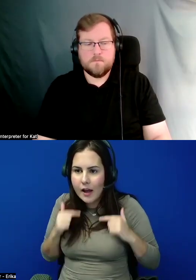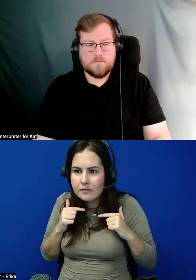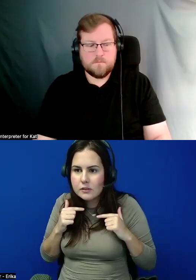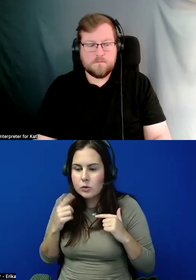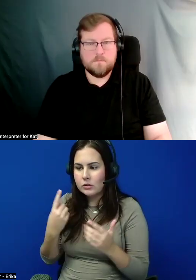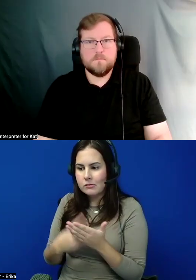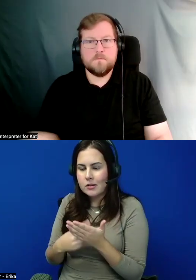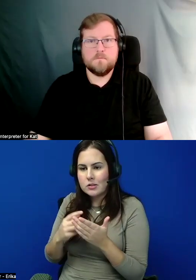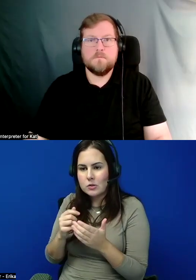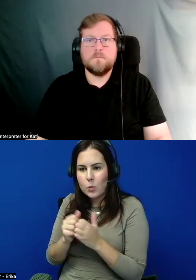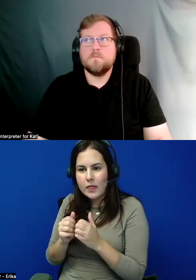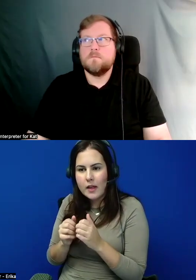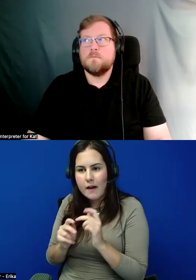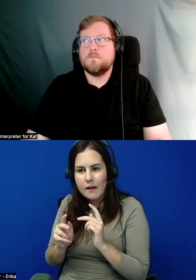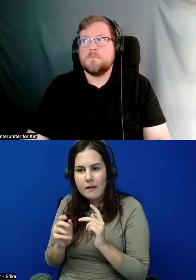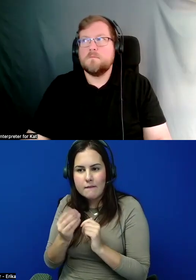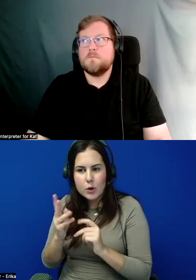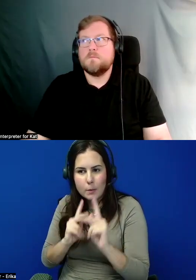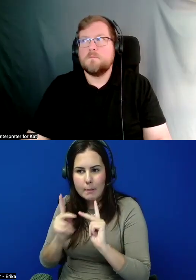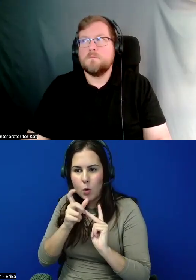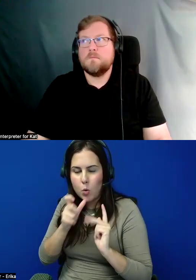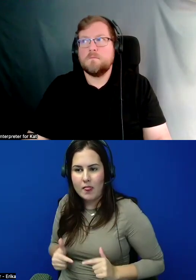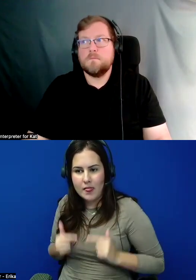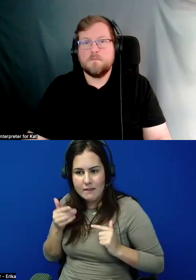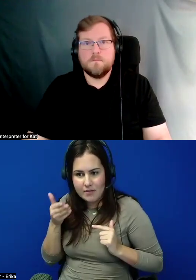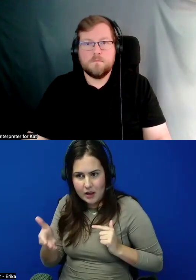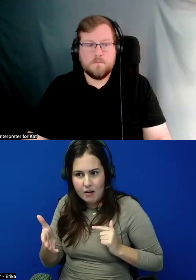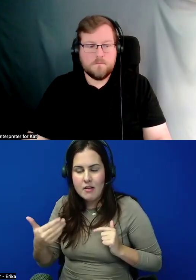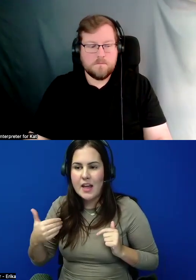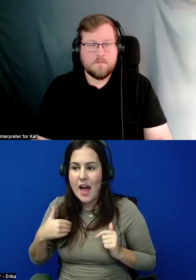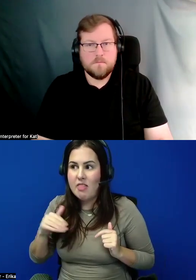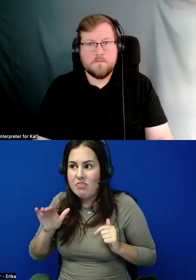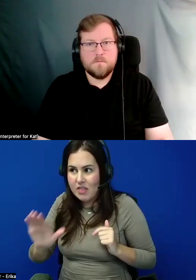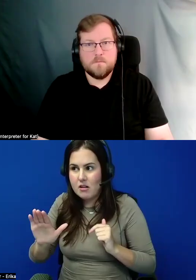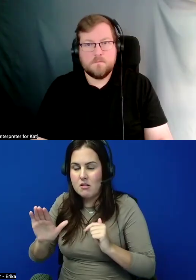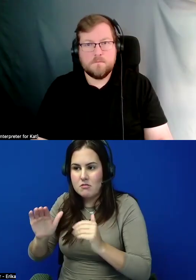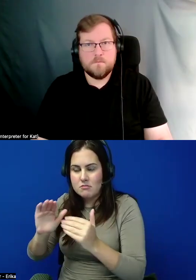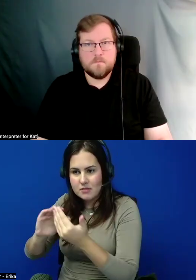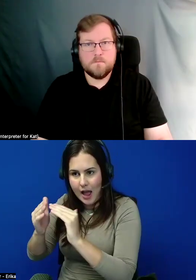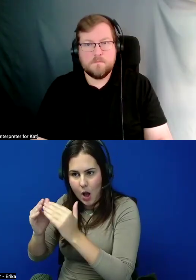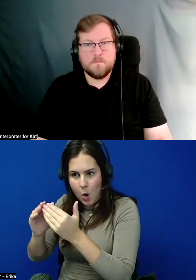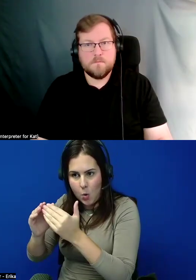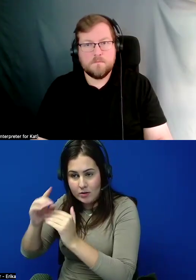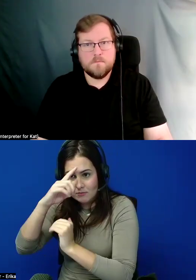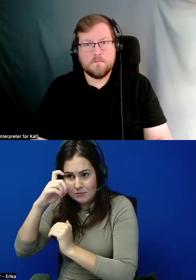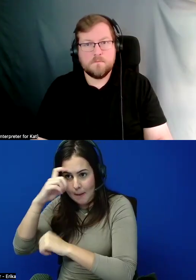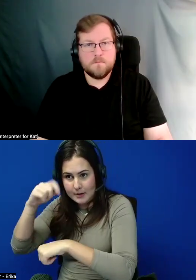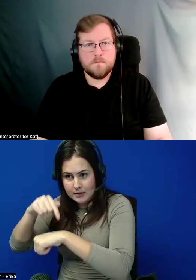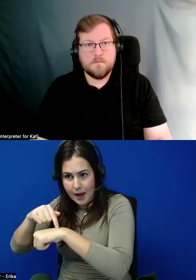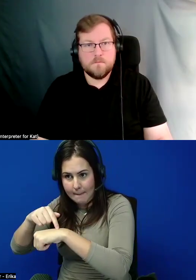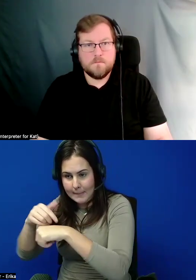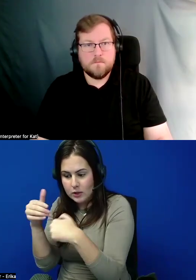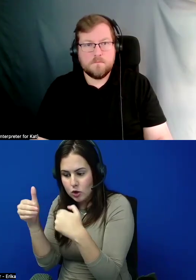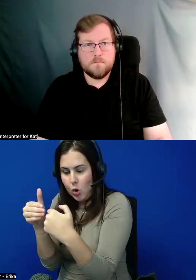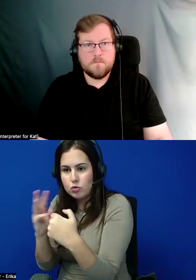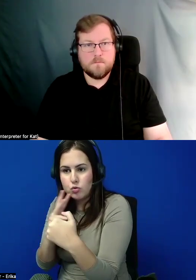as the town they stop at. And one of them had their town in the summer is on the river.